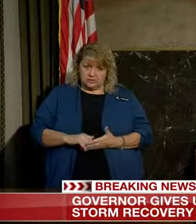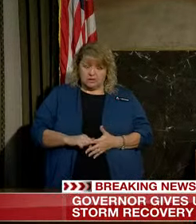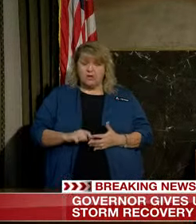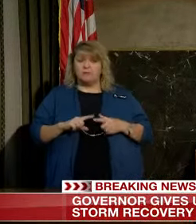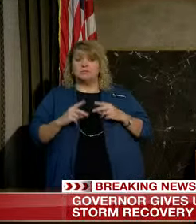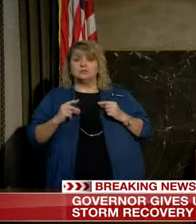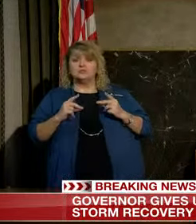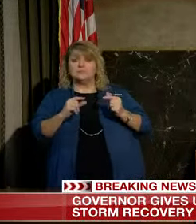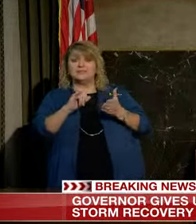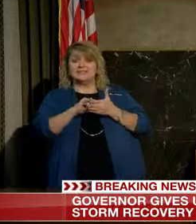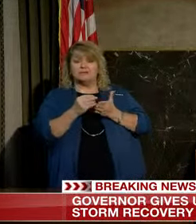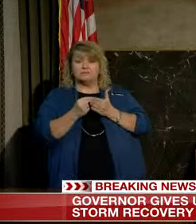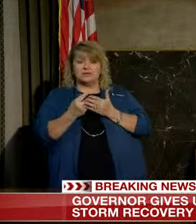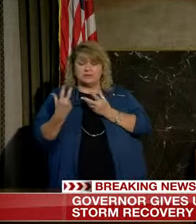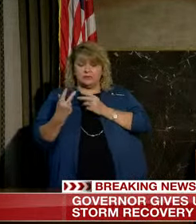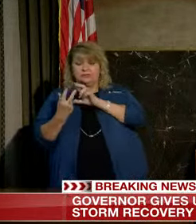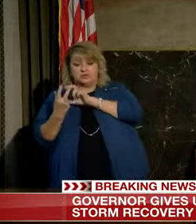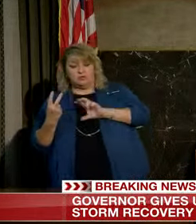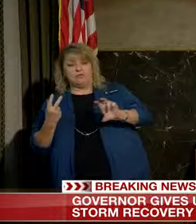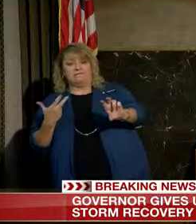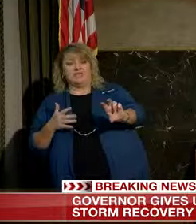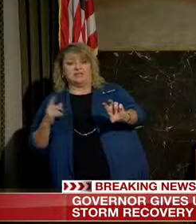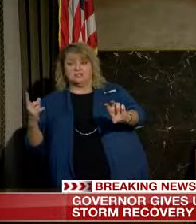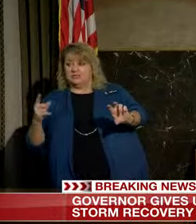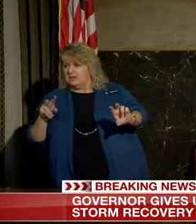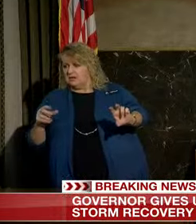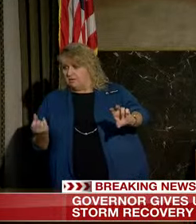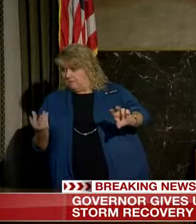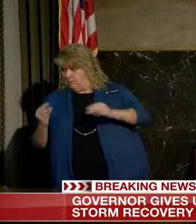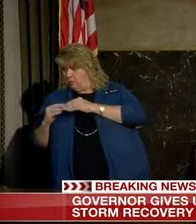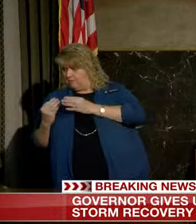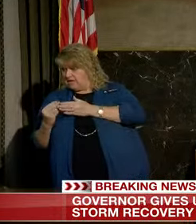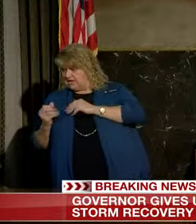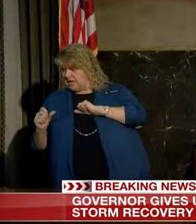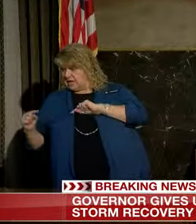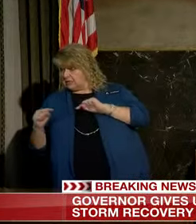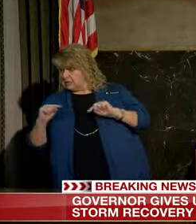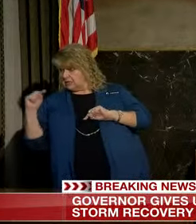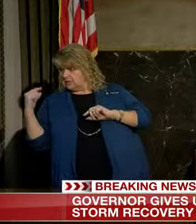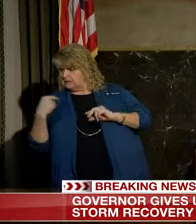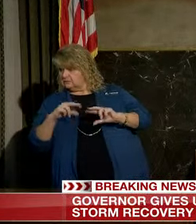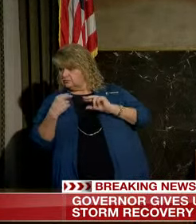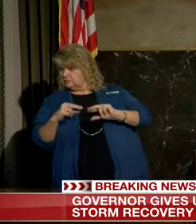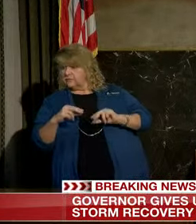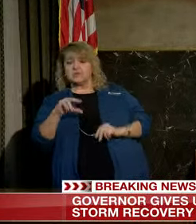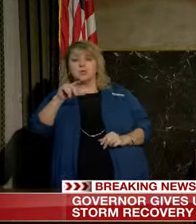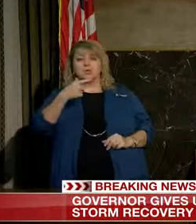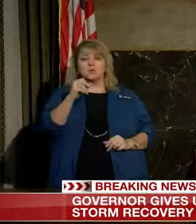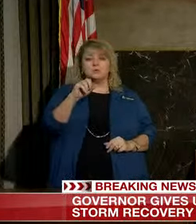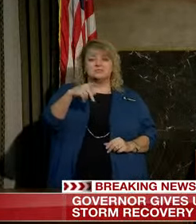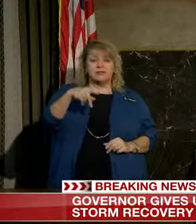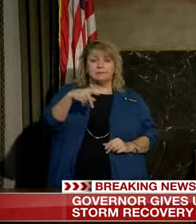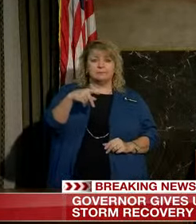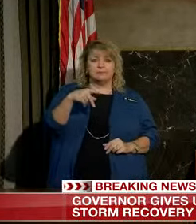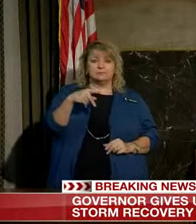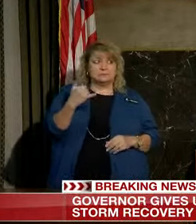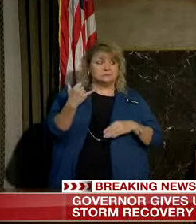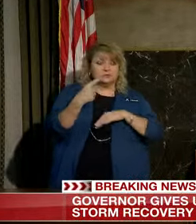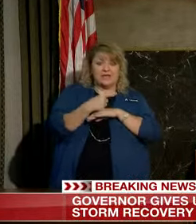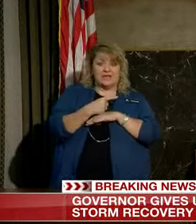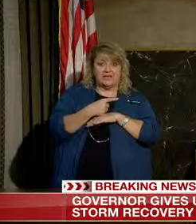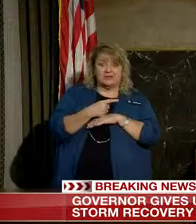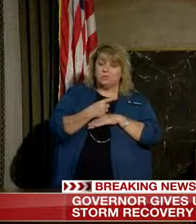up, absolutely. And it's something that I've talked about with our folks here at GOSEP as recently as today. But we've done that a